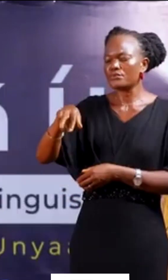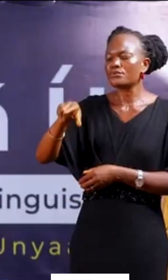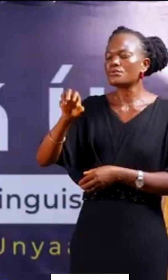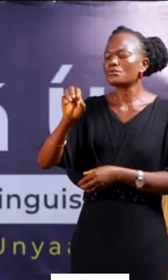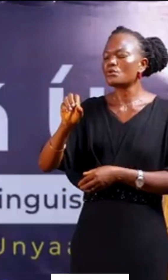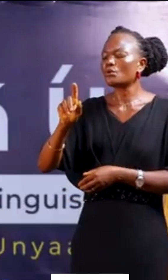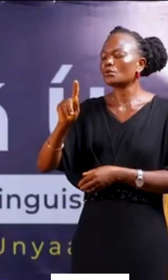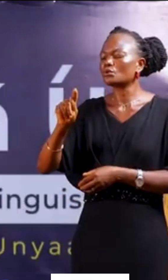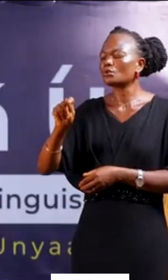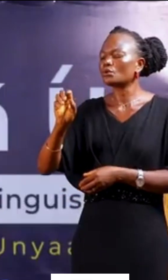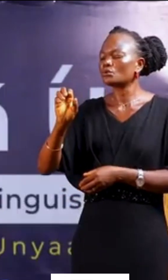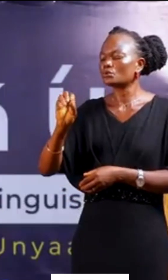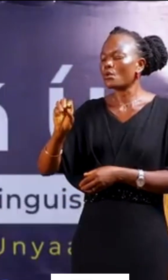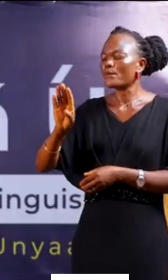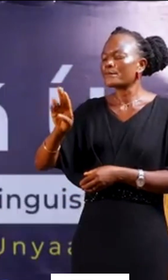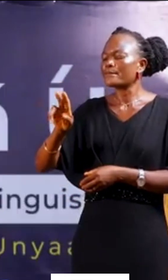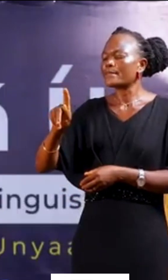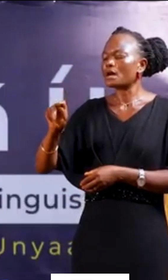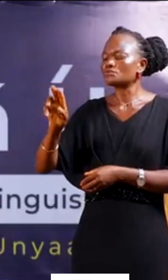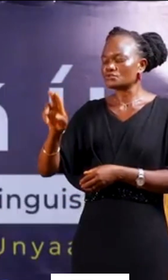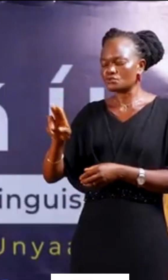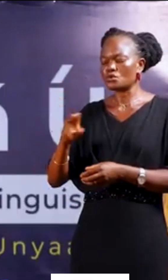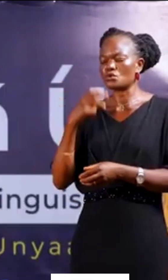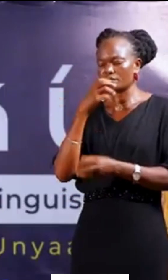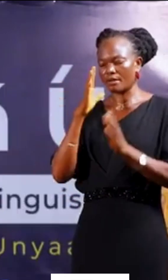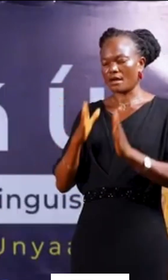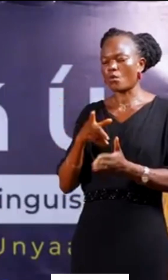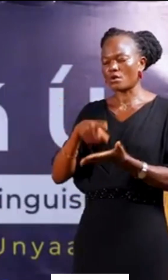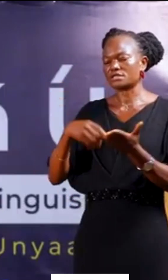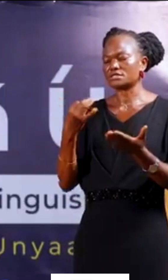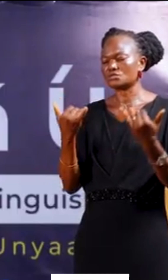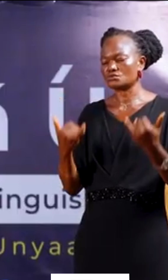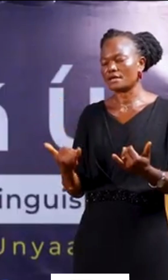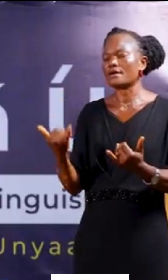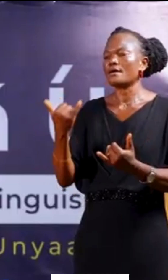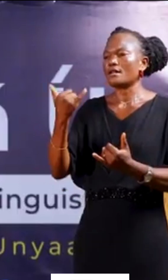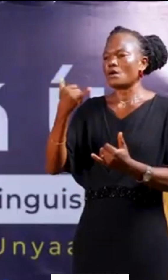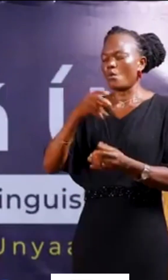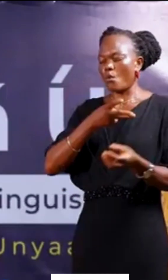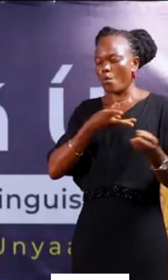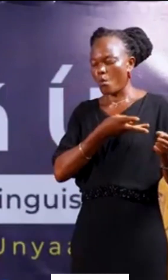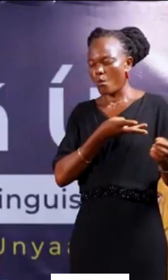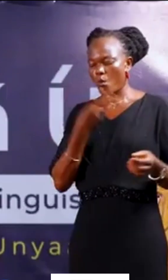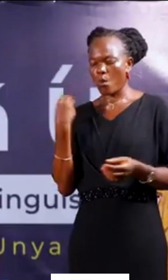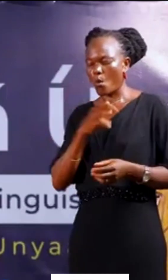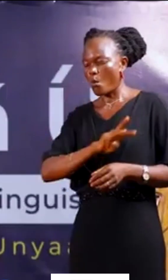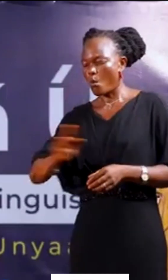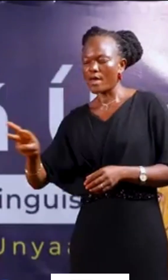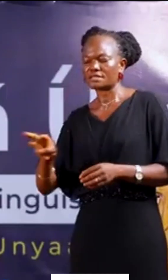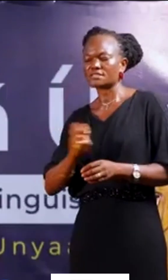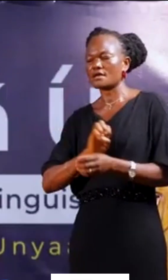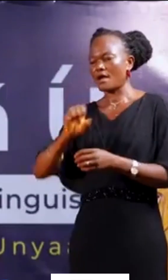Proto-Bantu speakers in what is today, right, West Africa, in the area of Nigeria and Cameroon.